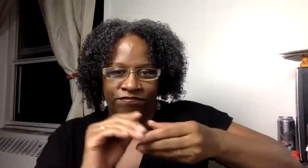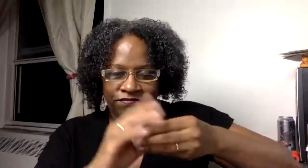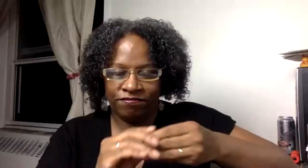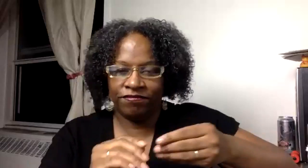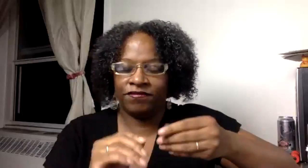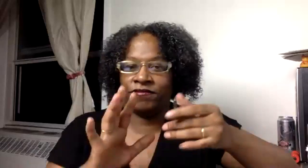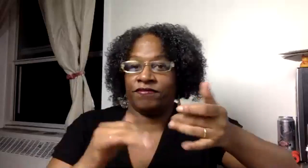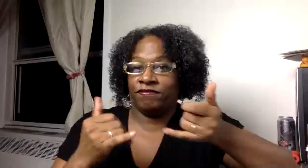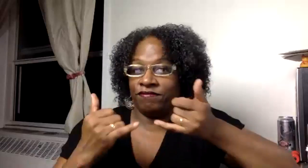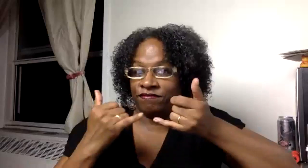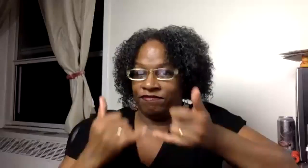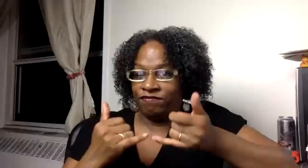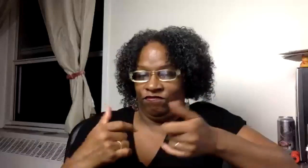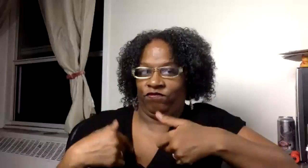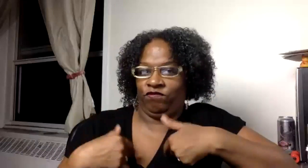activate say press the button.